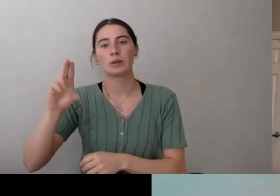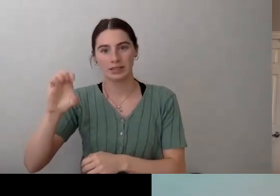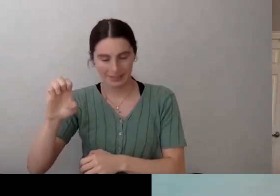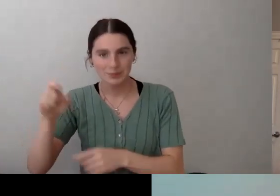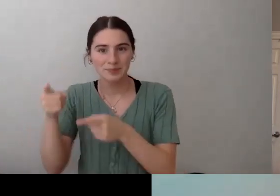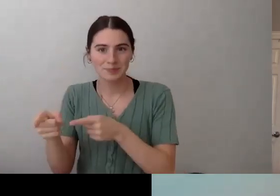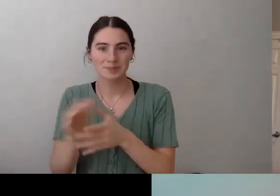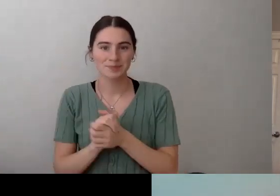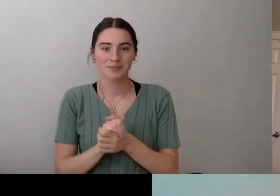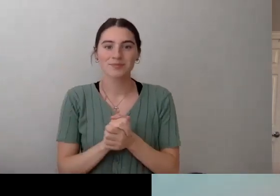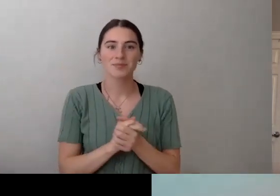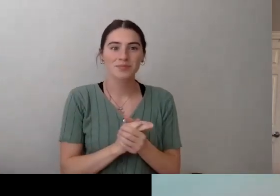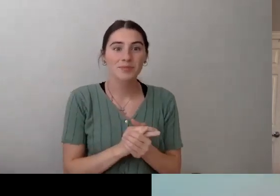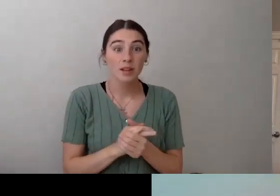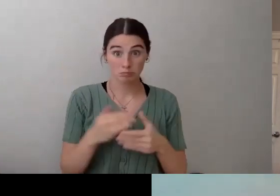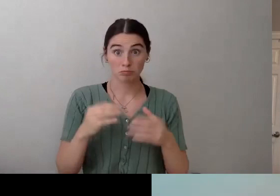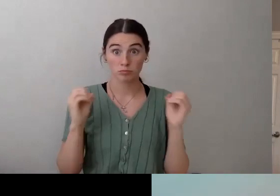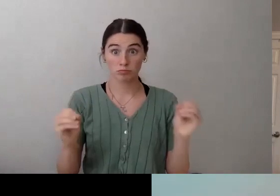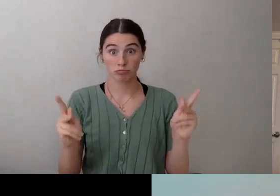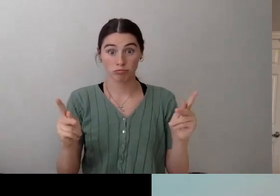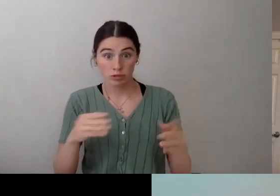All right. So shall we continue?